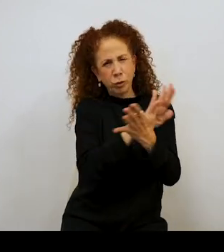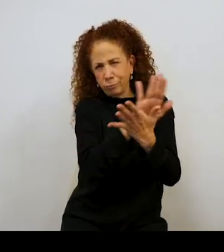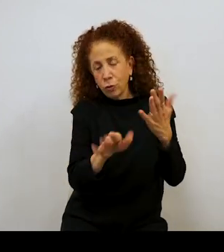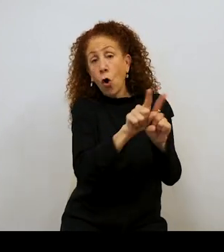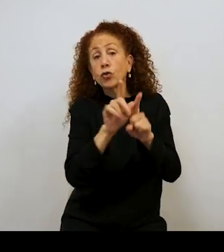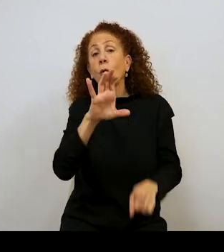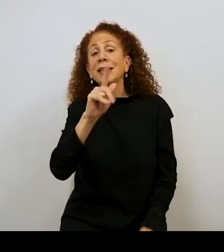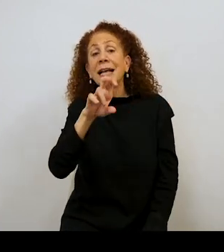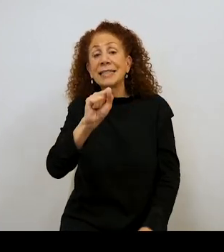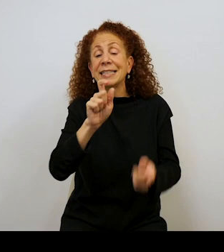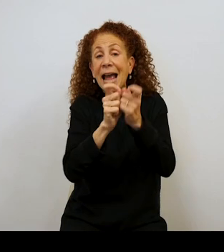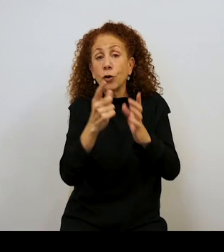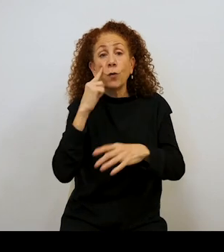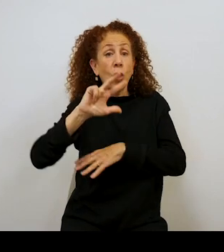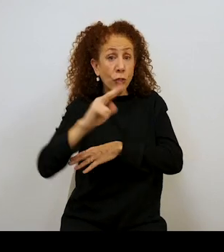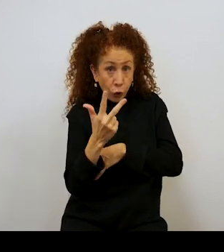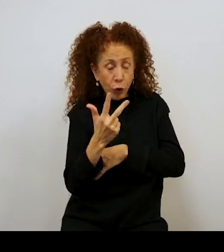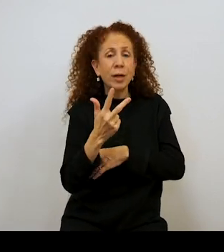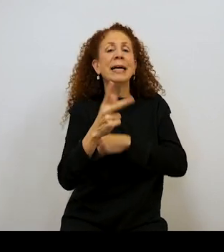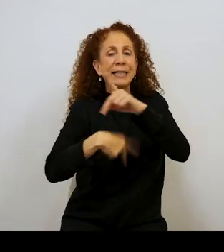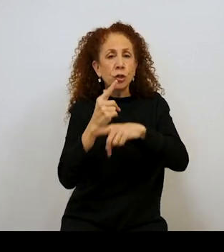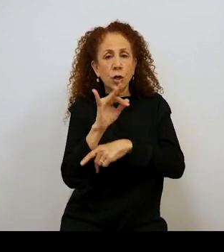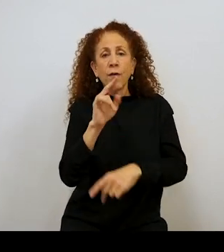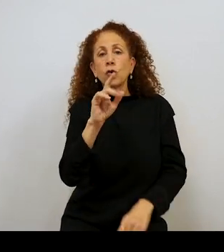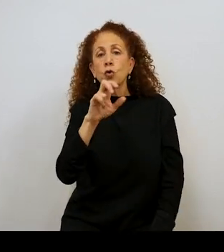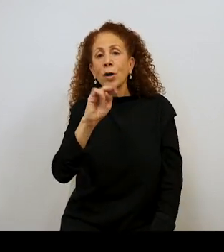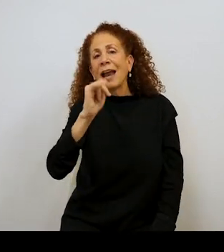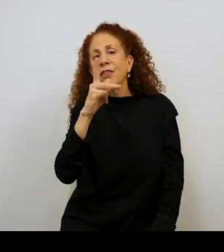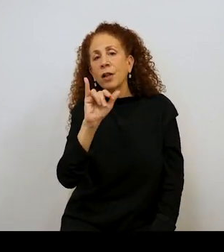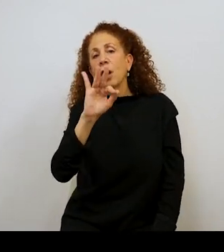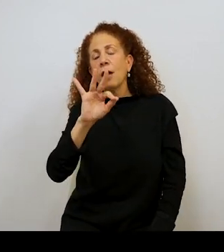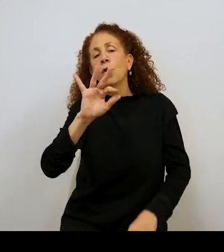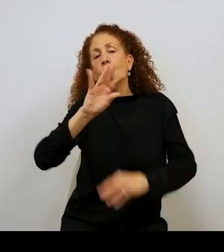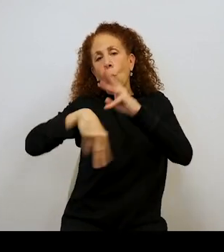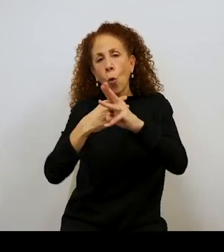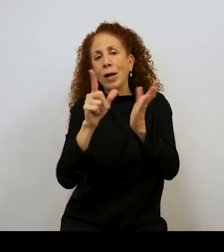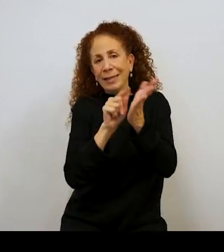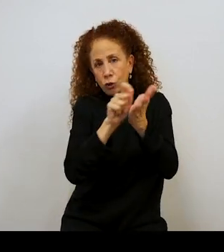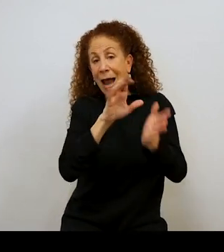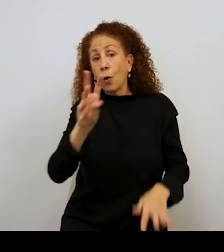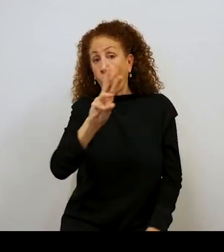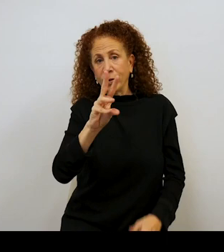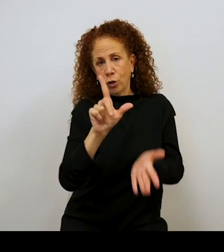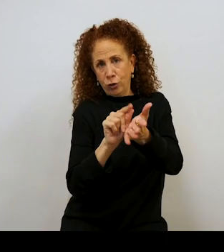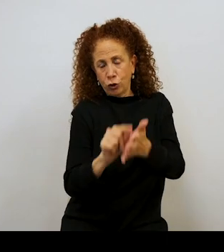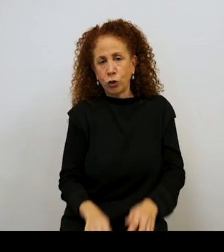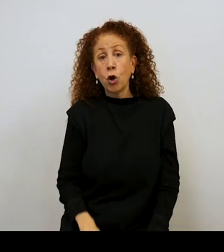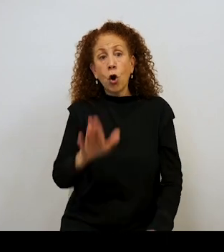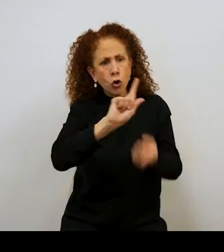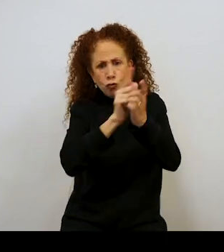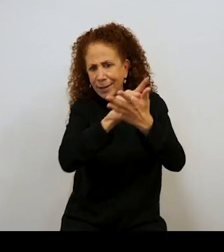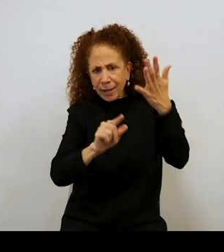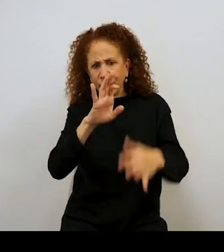the classics editor of the third and subsequent editions of the Norton Anthology of World Literature and Western Literature. Her